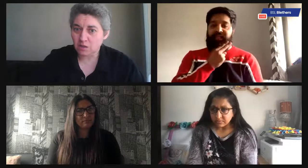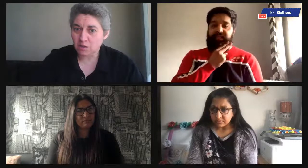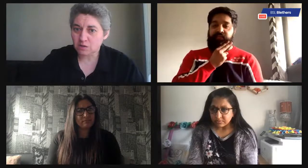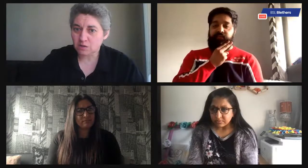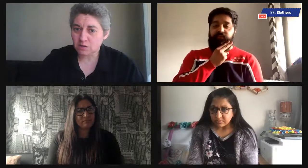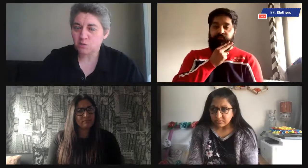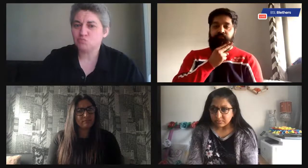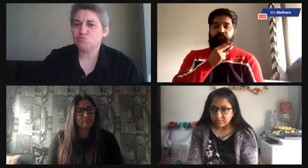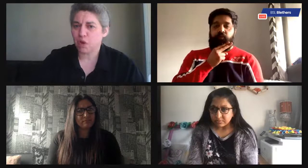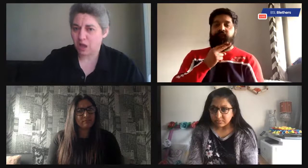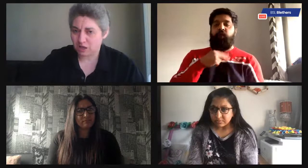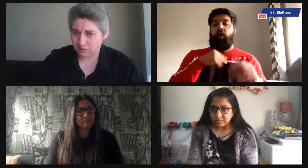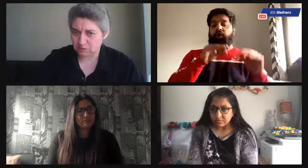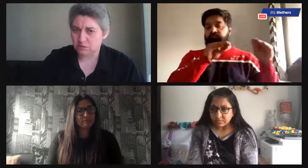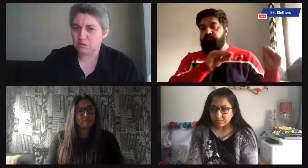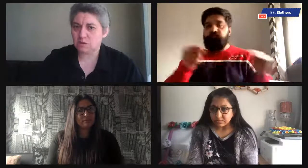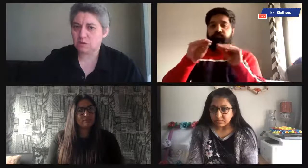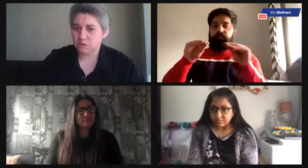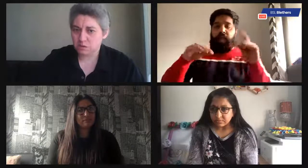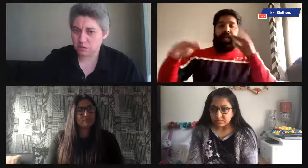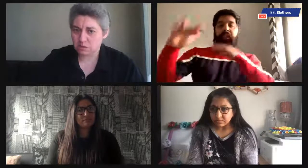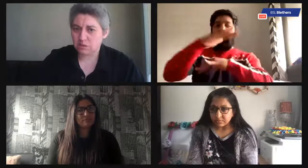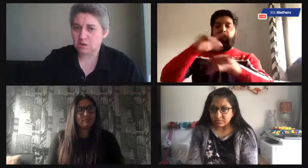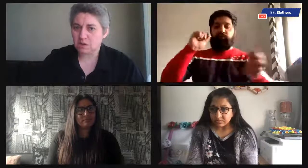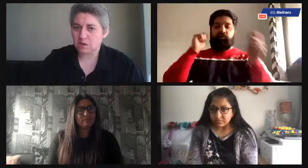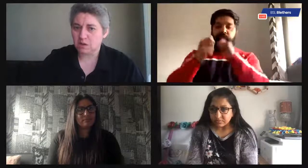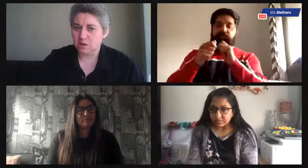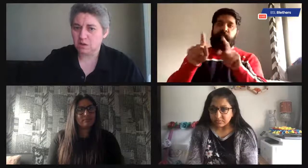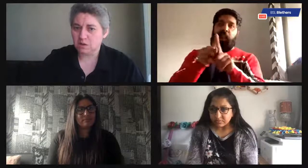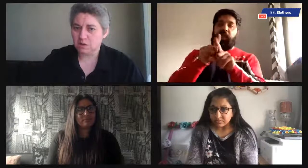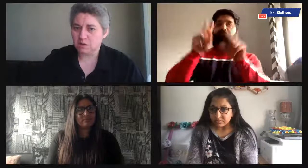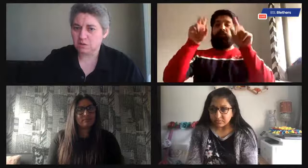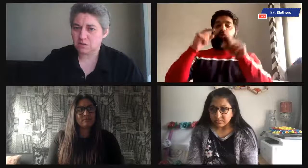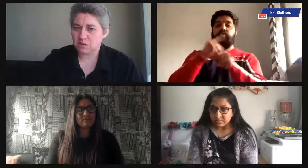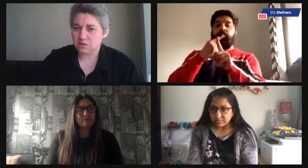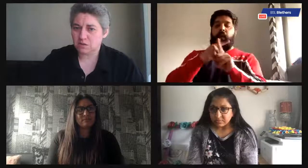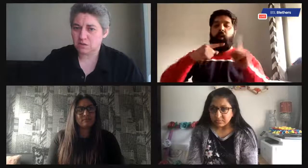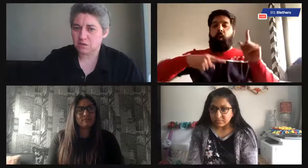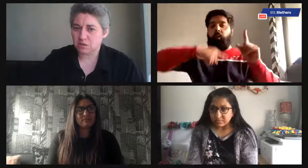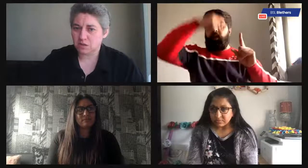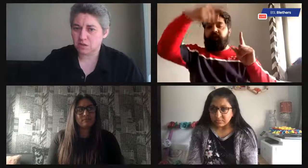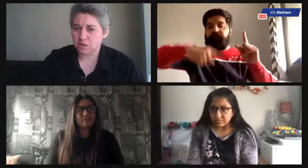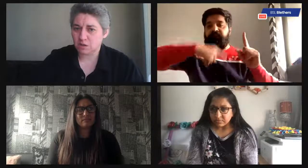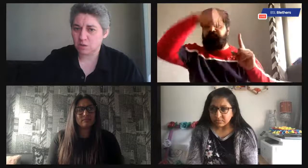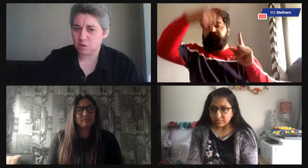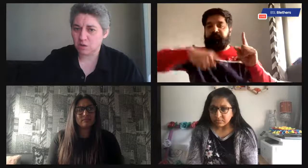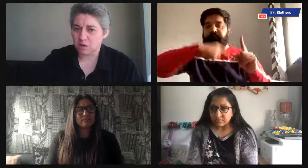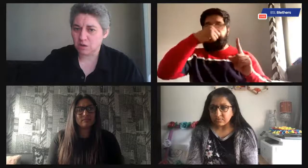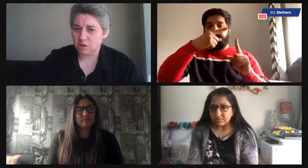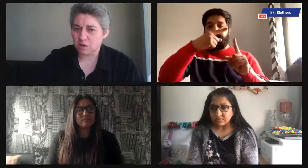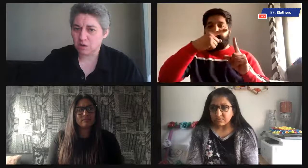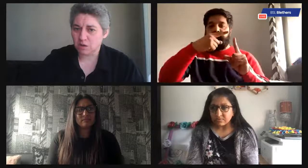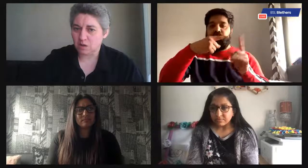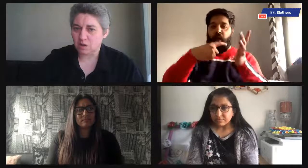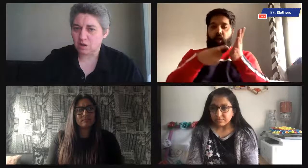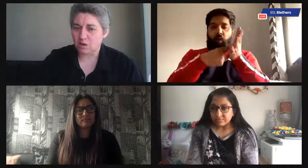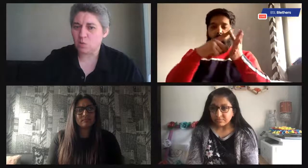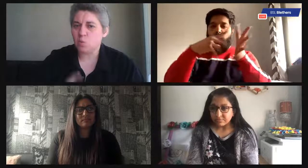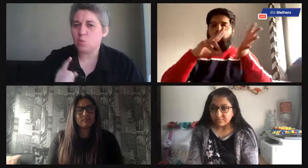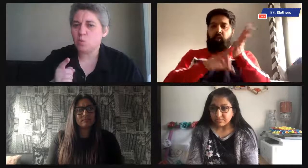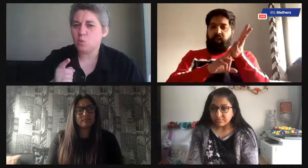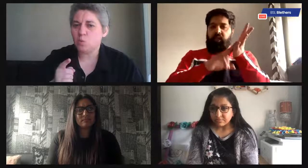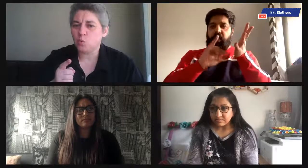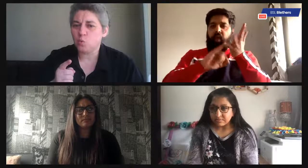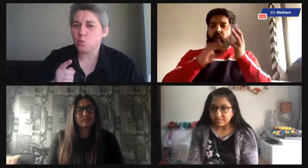Yeah, we do. Now we do this and it happens on a sort of a Monday to Friday. And, we'll talk